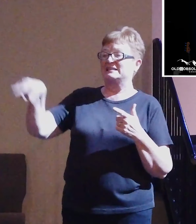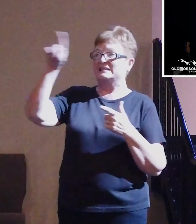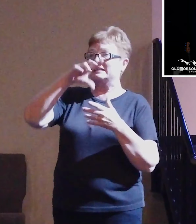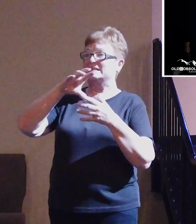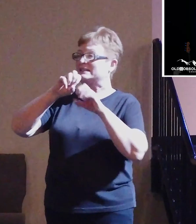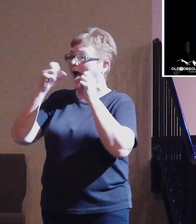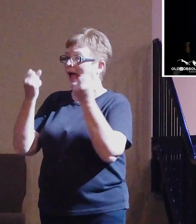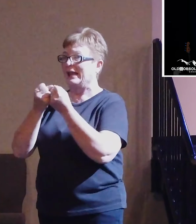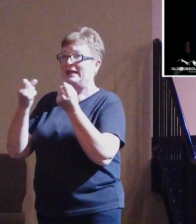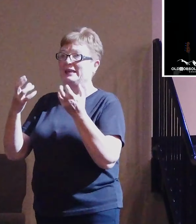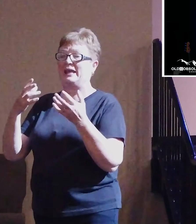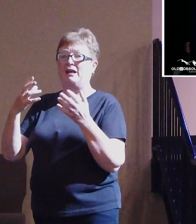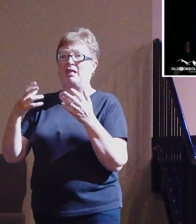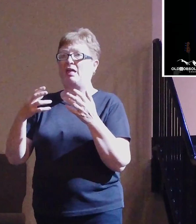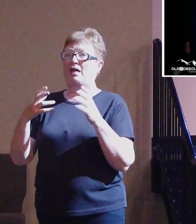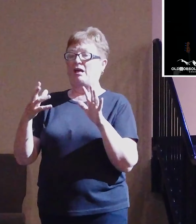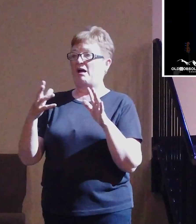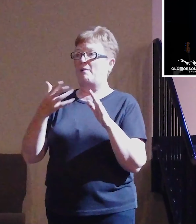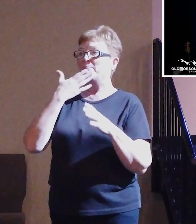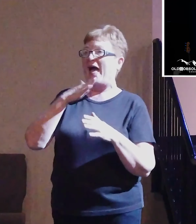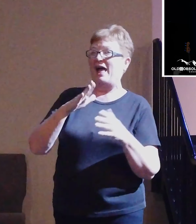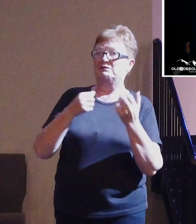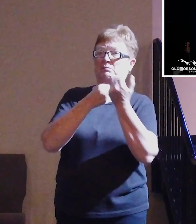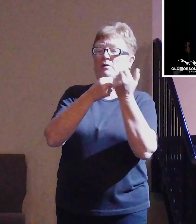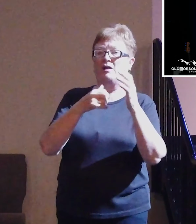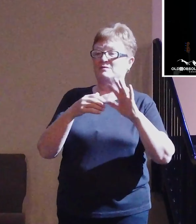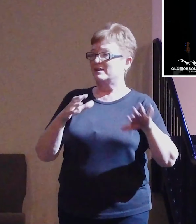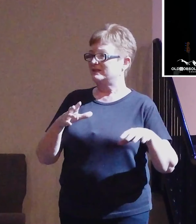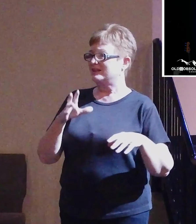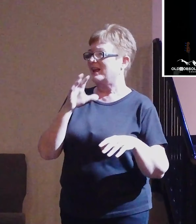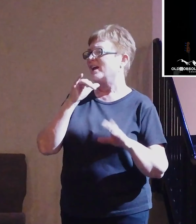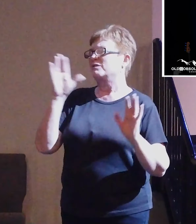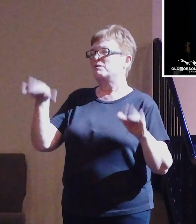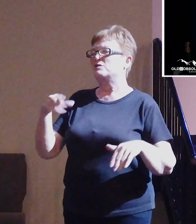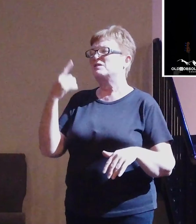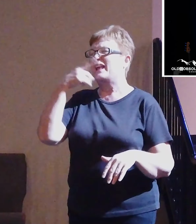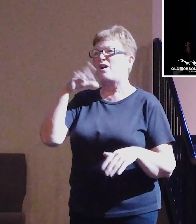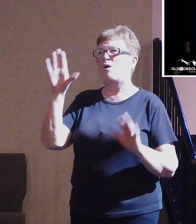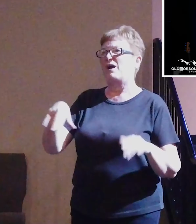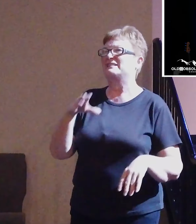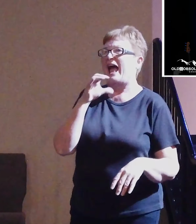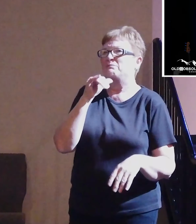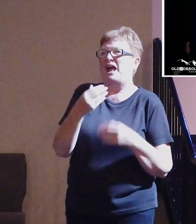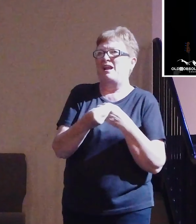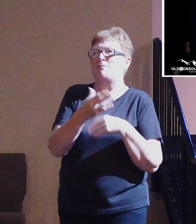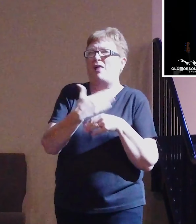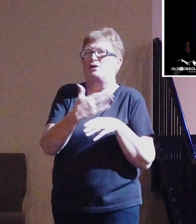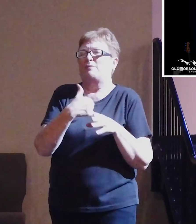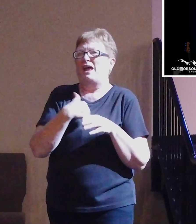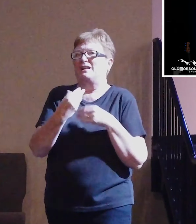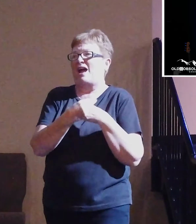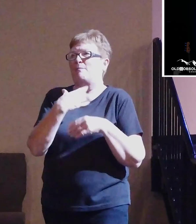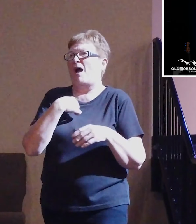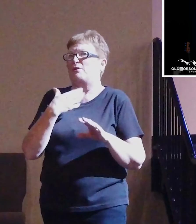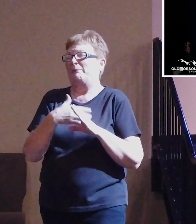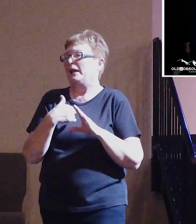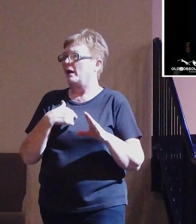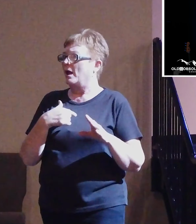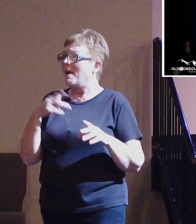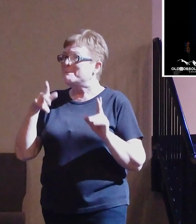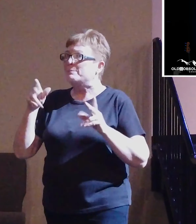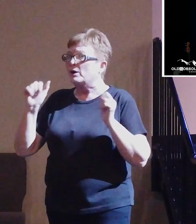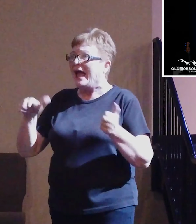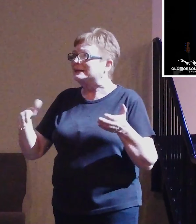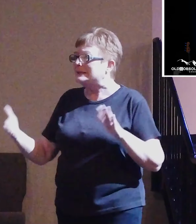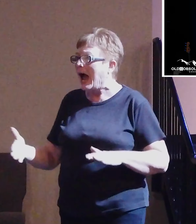And if we don't, if we're like, well, that's not my thing. I'm not a lawyer. nothing to do with me. I'm not affected by it. People could die